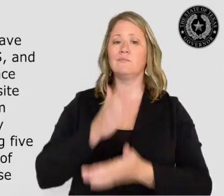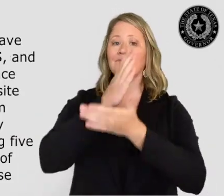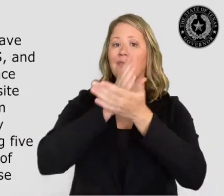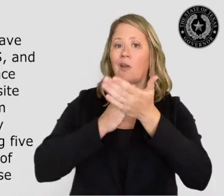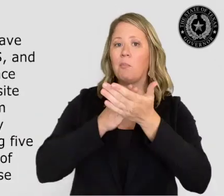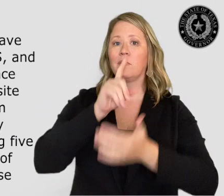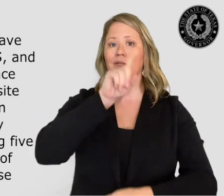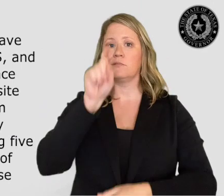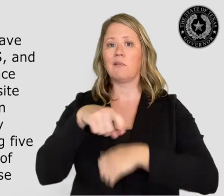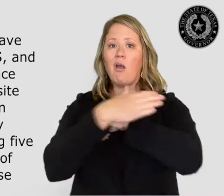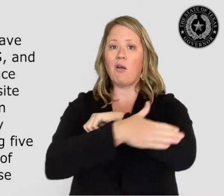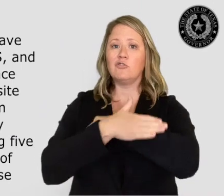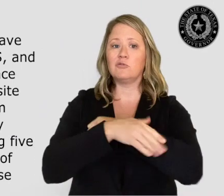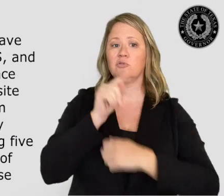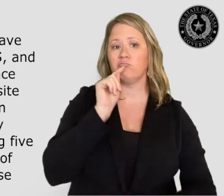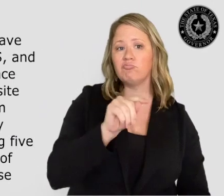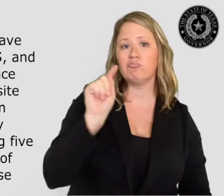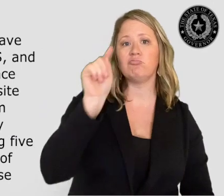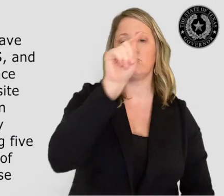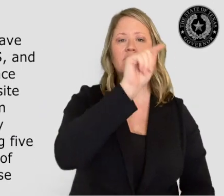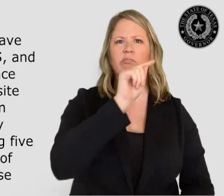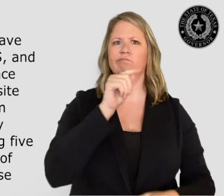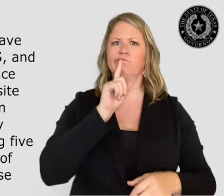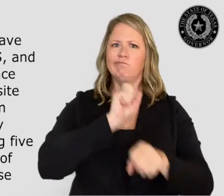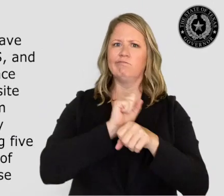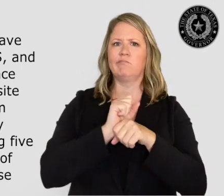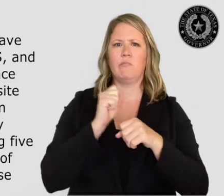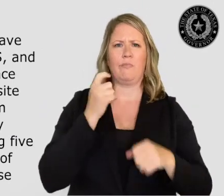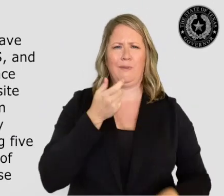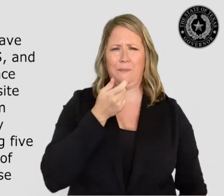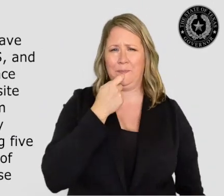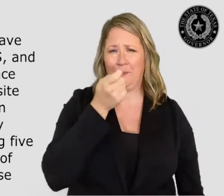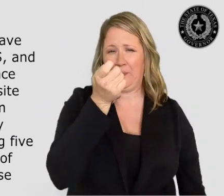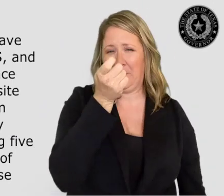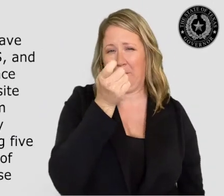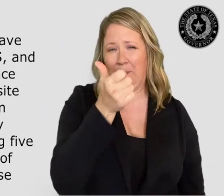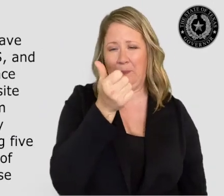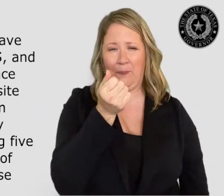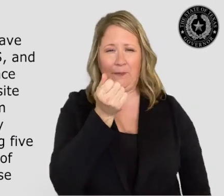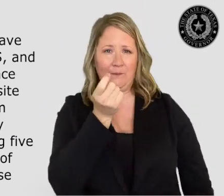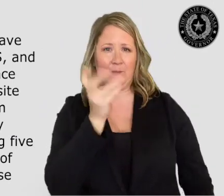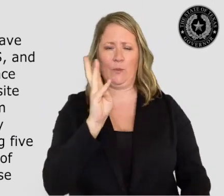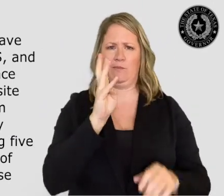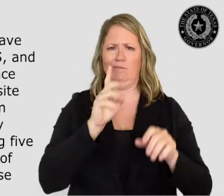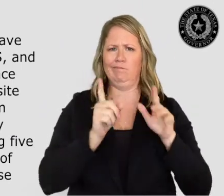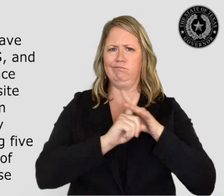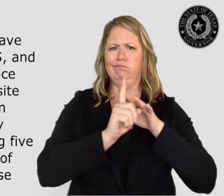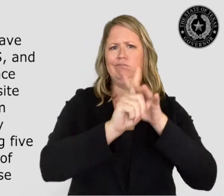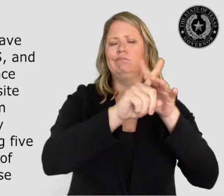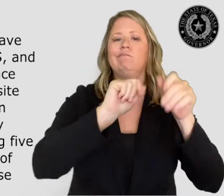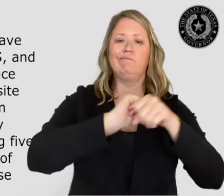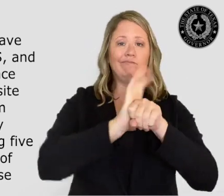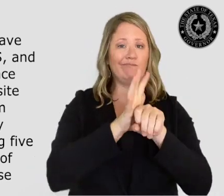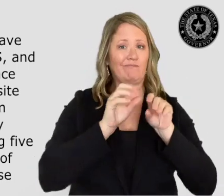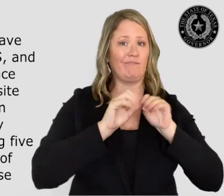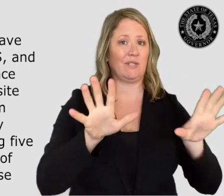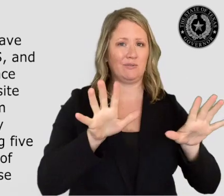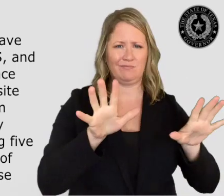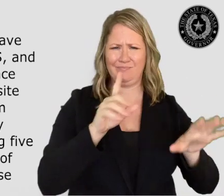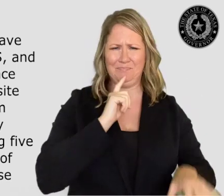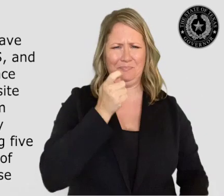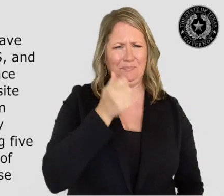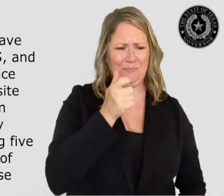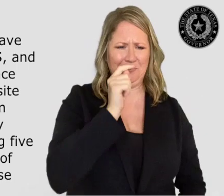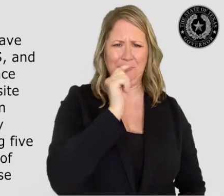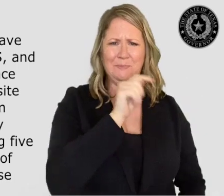For Texas counties that have filed with DSHS and are in compliance with the requisite attestation form promulgated by DSHS regarding 5 or fewer cases